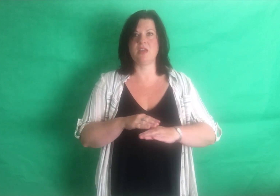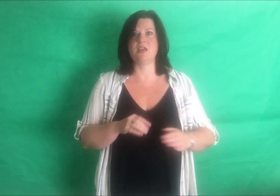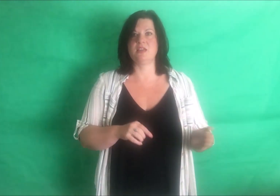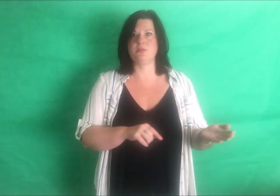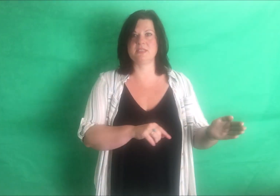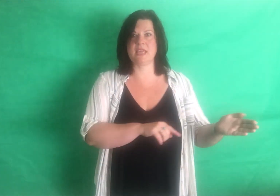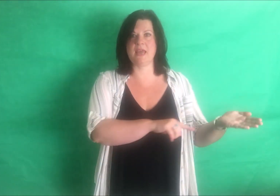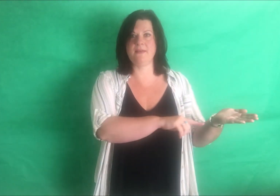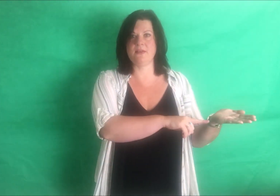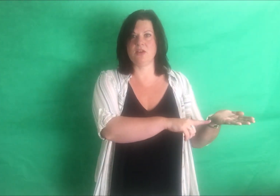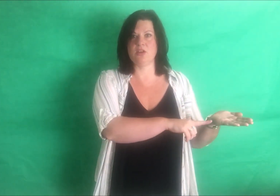Do that again.